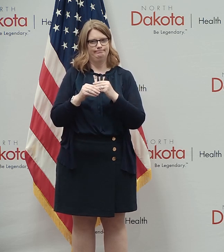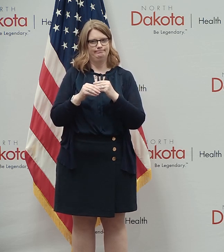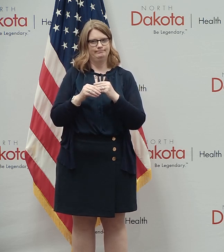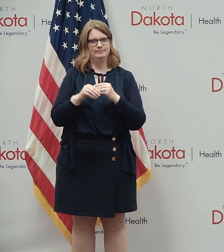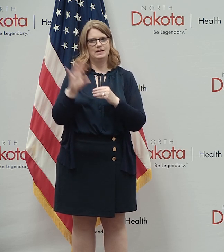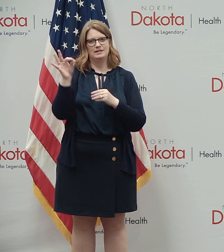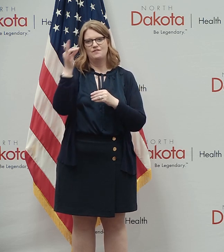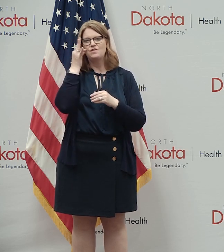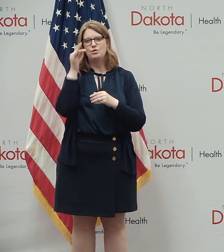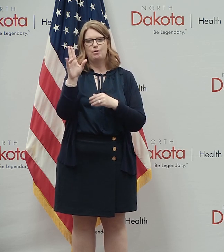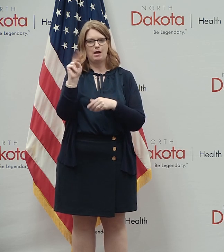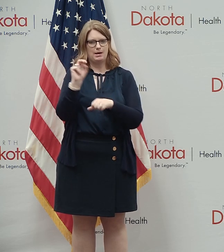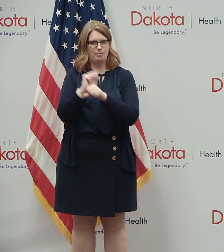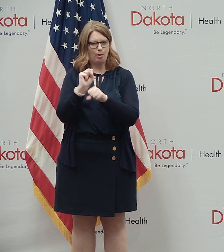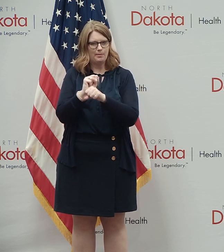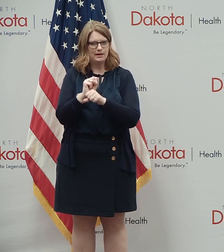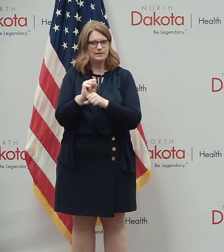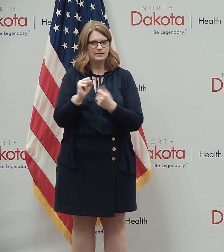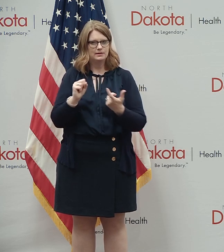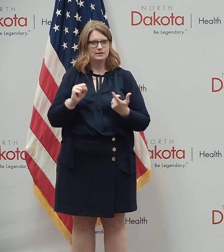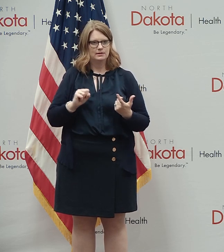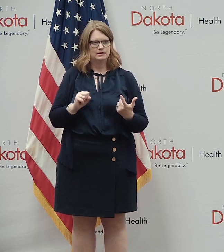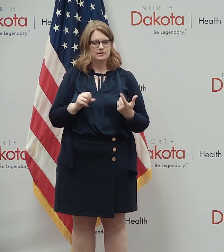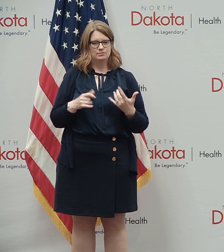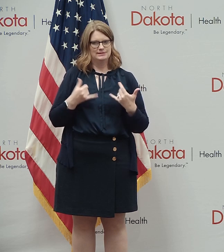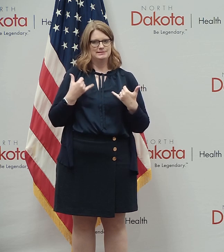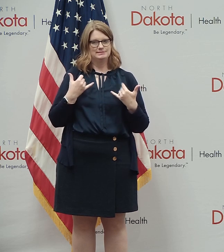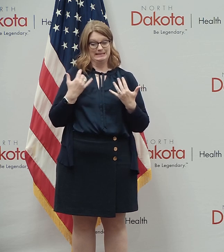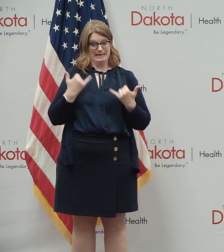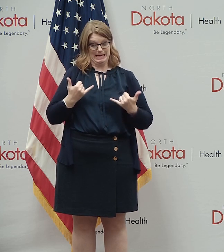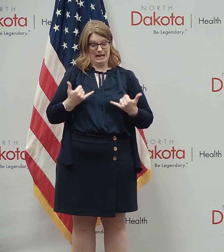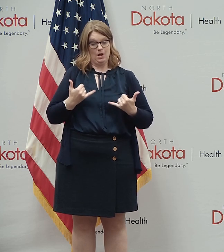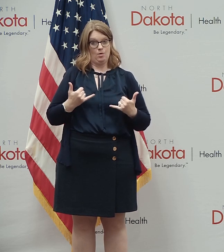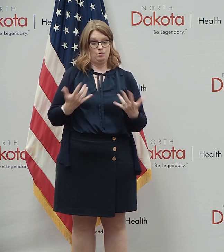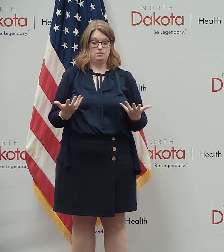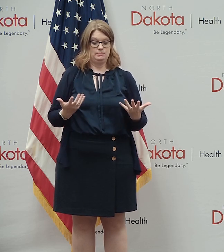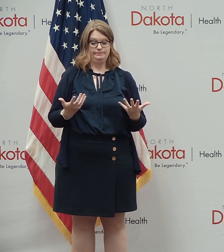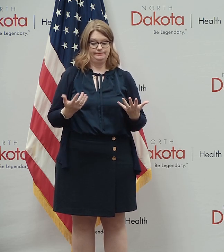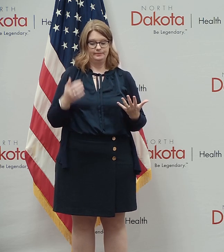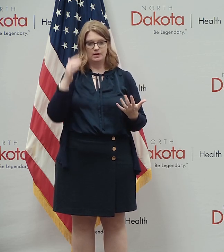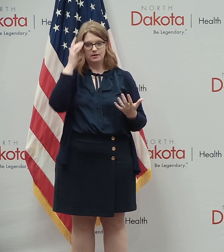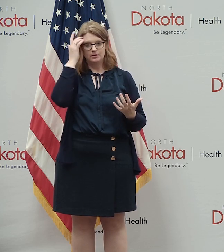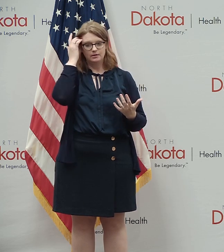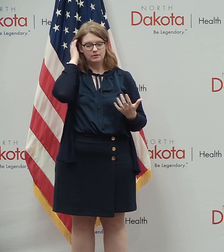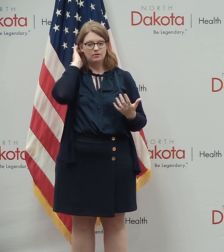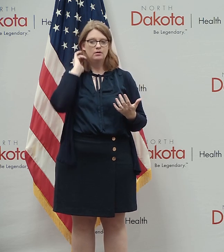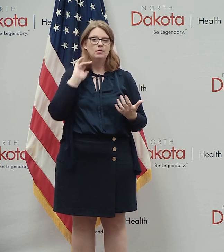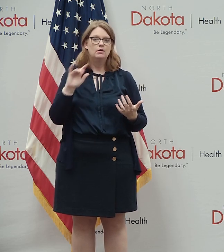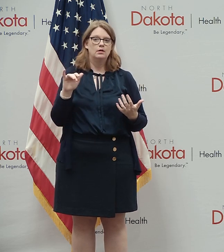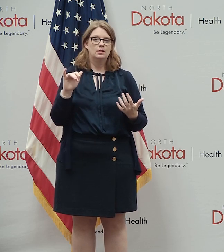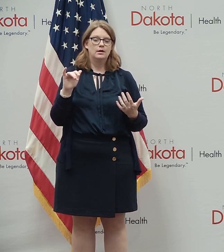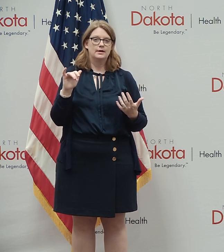federal unemployment, because again, we're still in this inversion period where even as